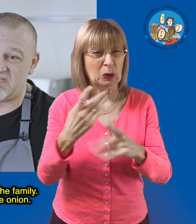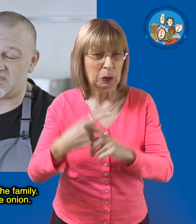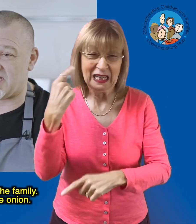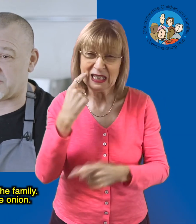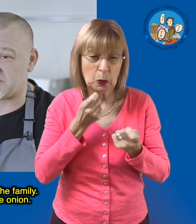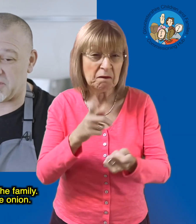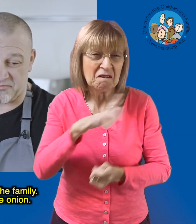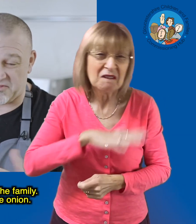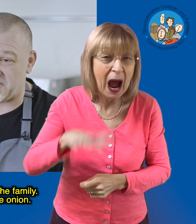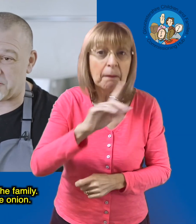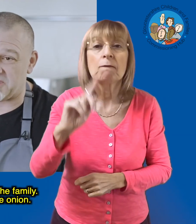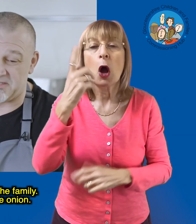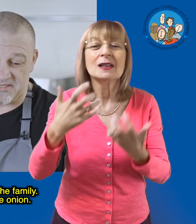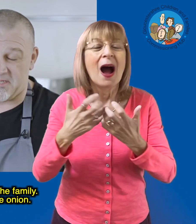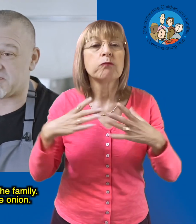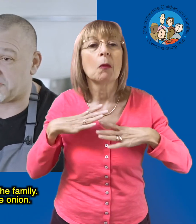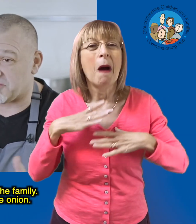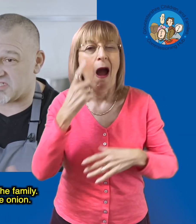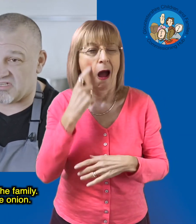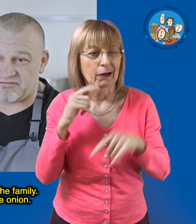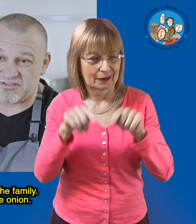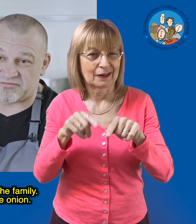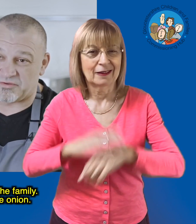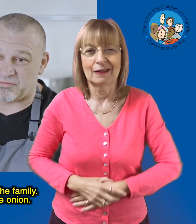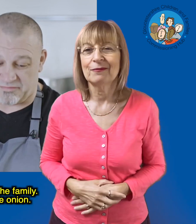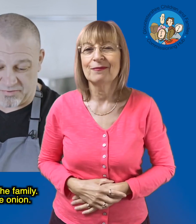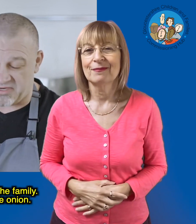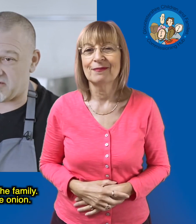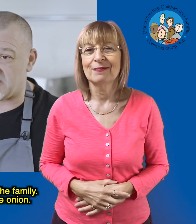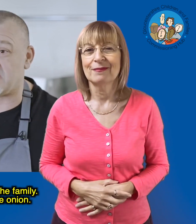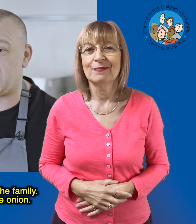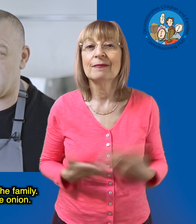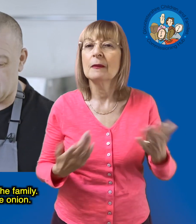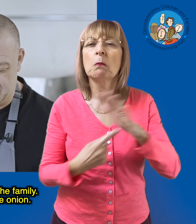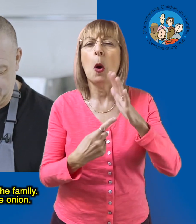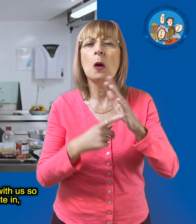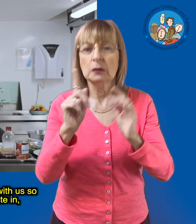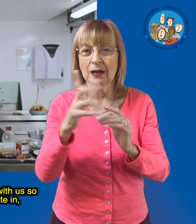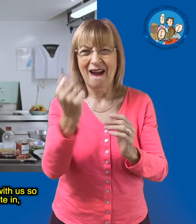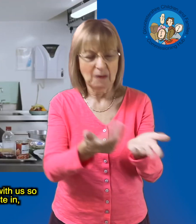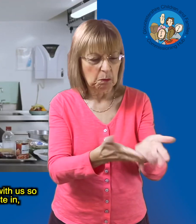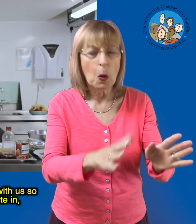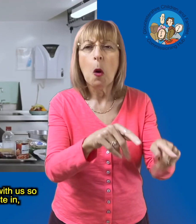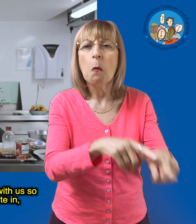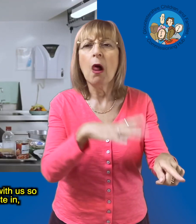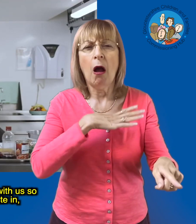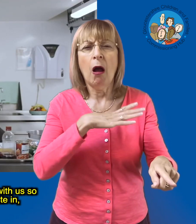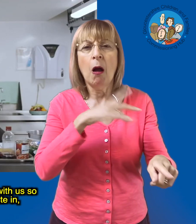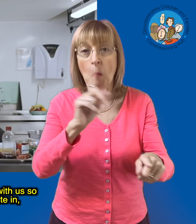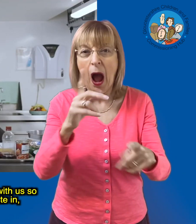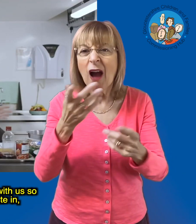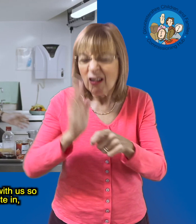recipe to get cooked up for the family. So we're going to start first of all with preparing the onion. So